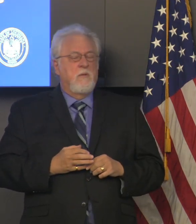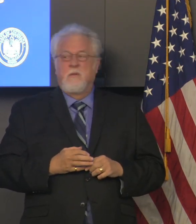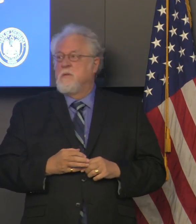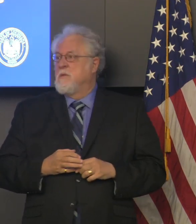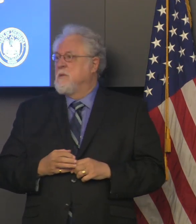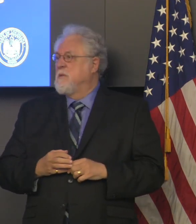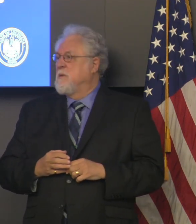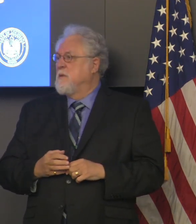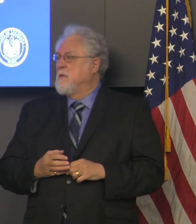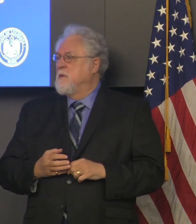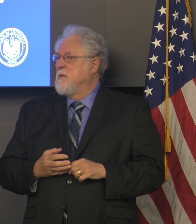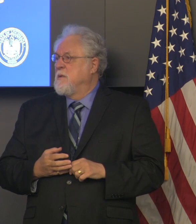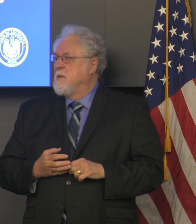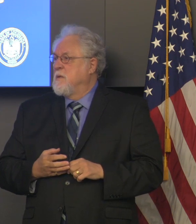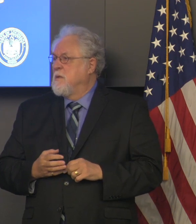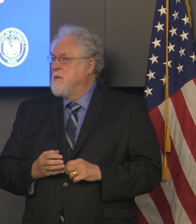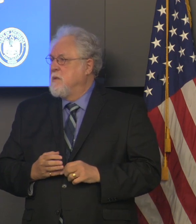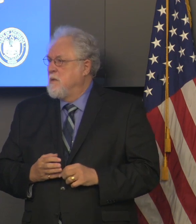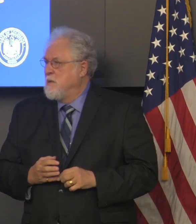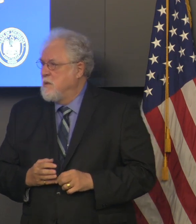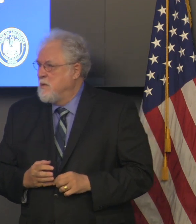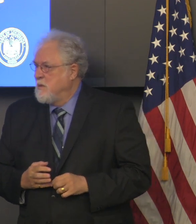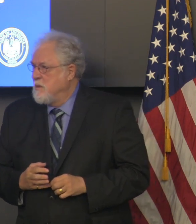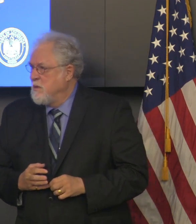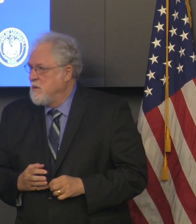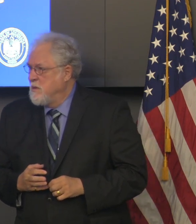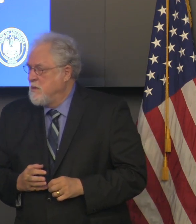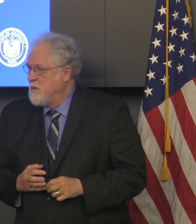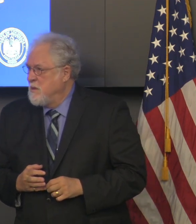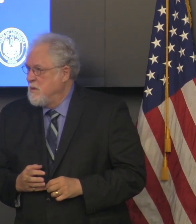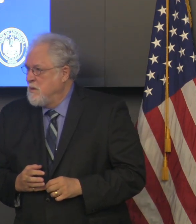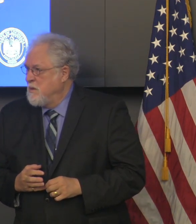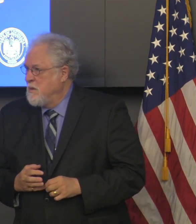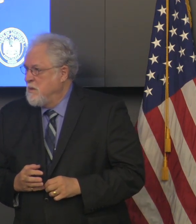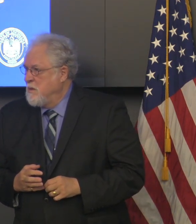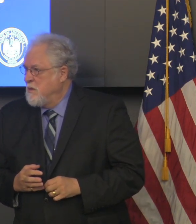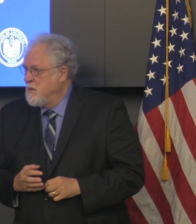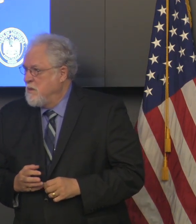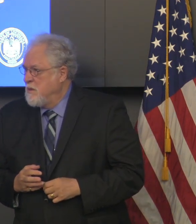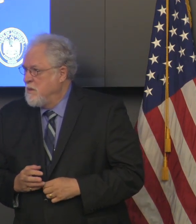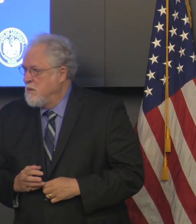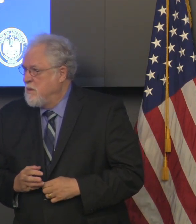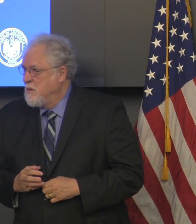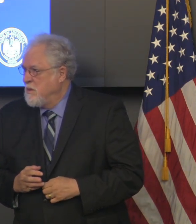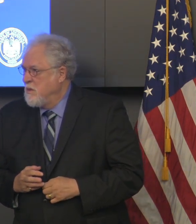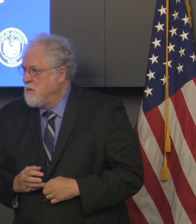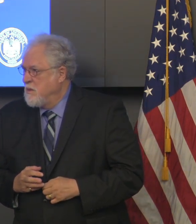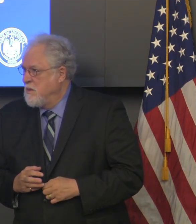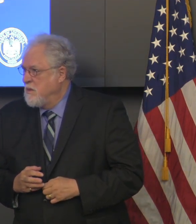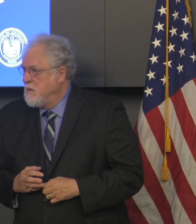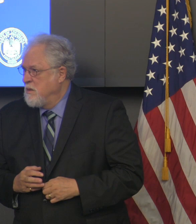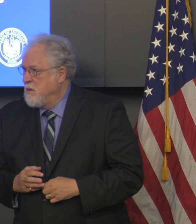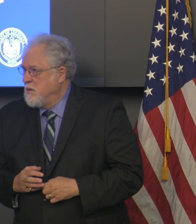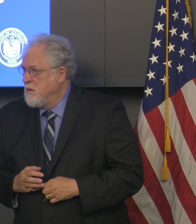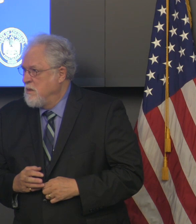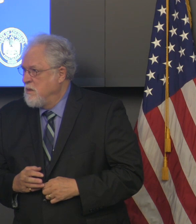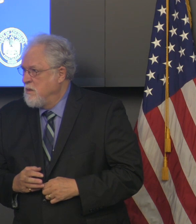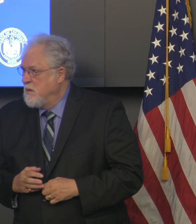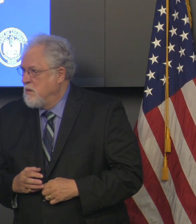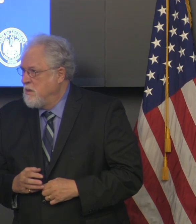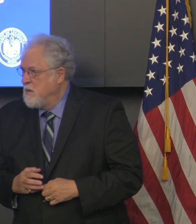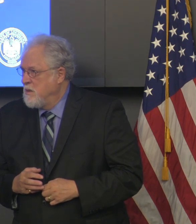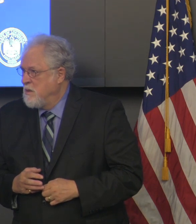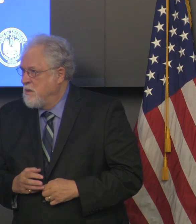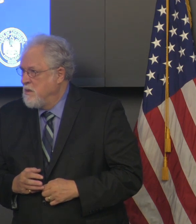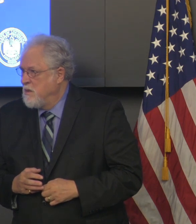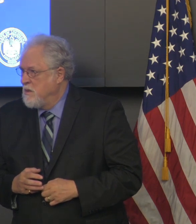You're suspending the liquor licenses, or if they get suspended, is that 30 days? Does that cover a time when that business